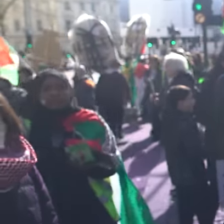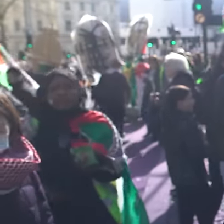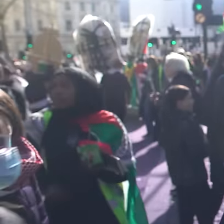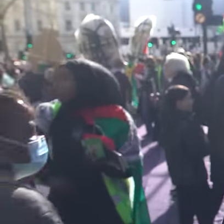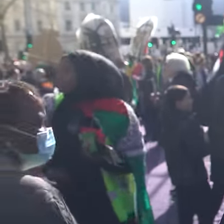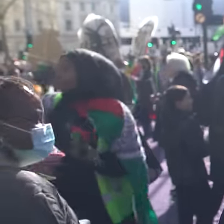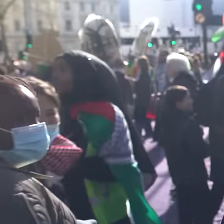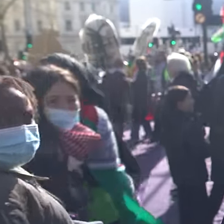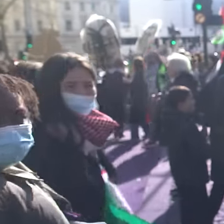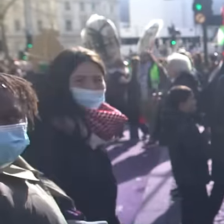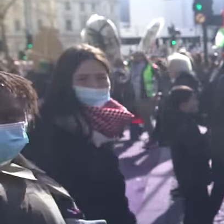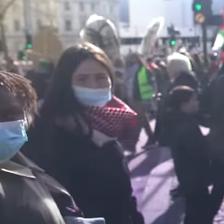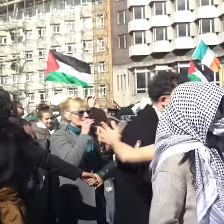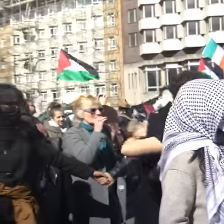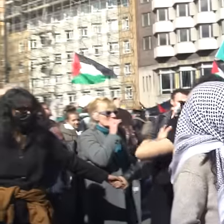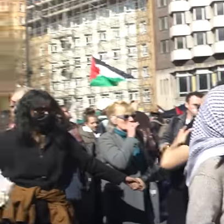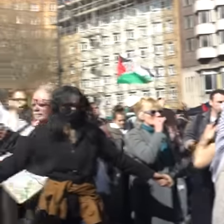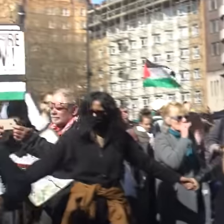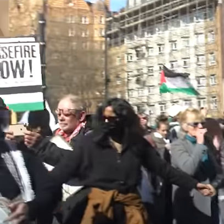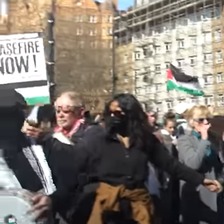energy. I'm continuing to fight for Palestine.